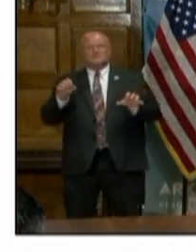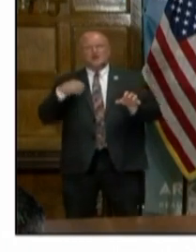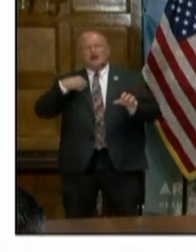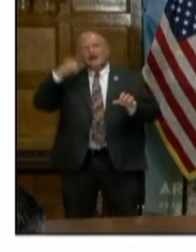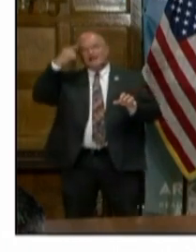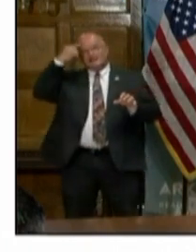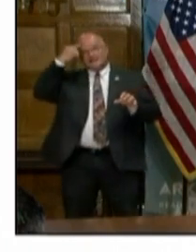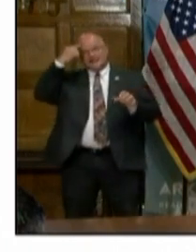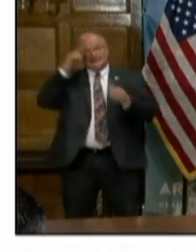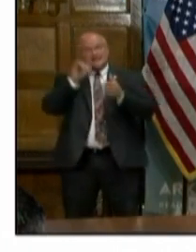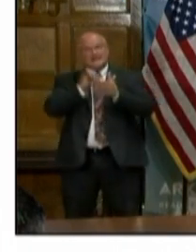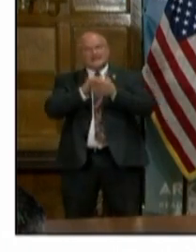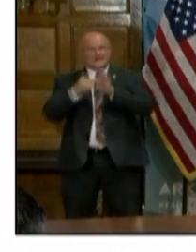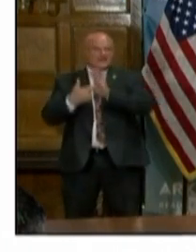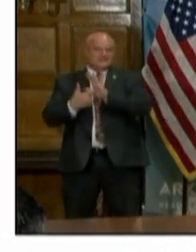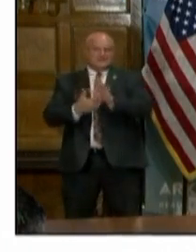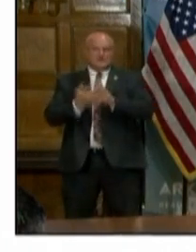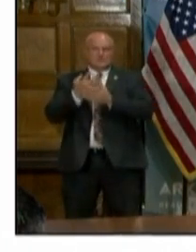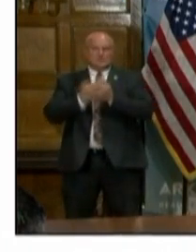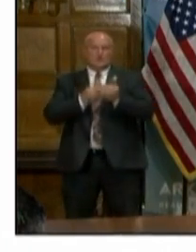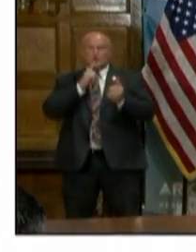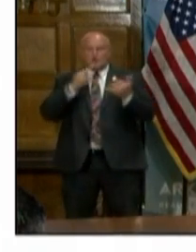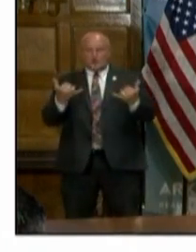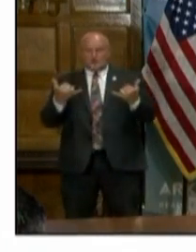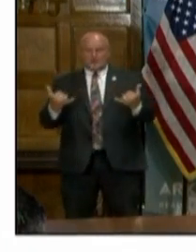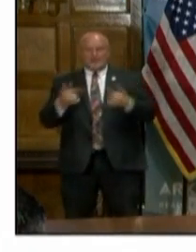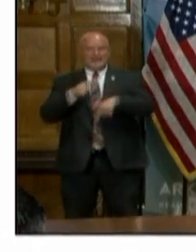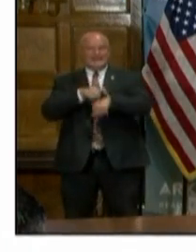know, I think that reflects both where we are,